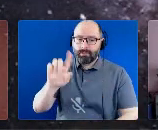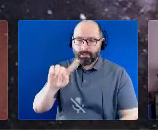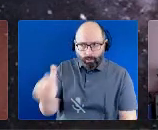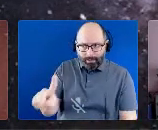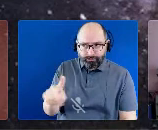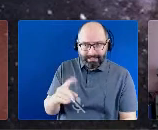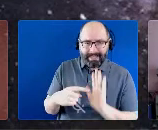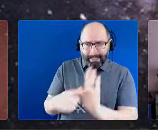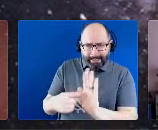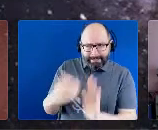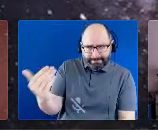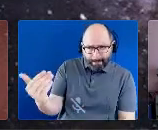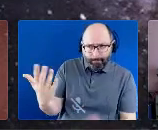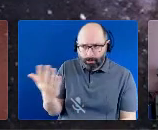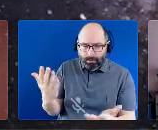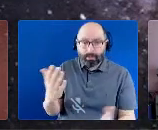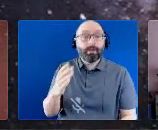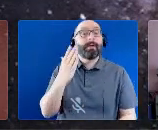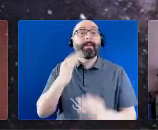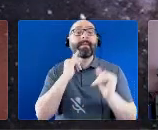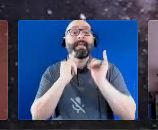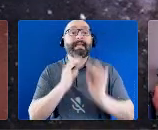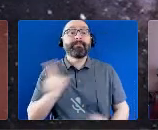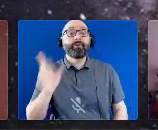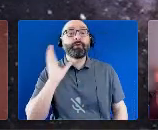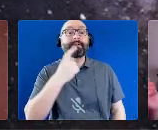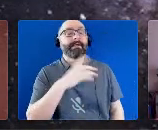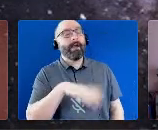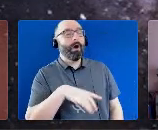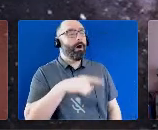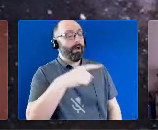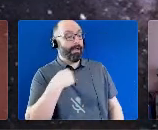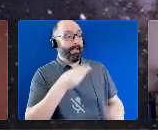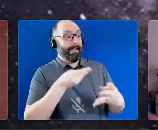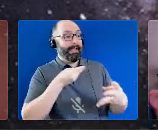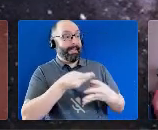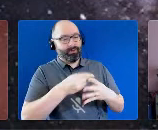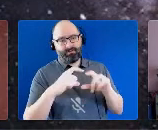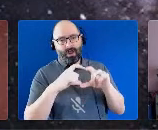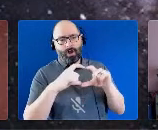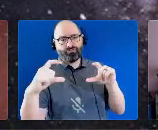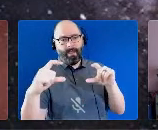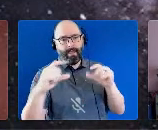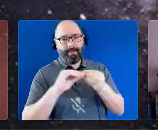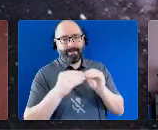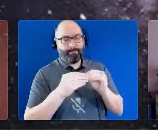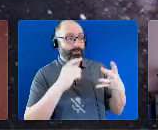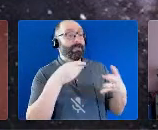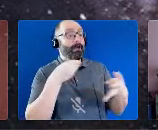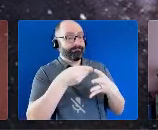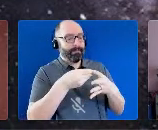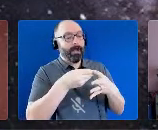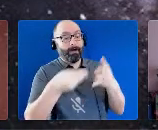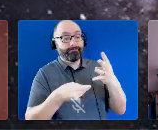page. The interviewer might say, I want you to take an input, an array of numbers, remove the duplicates. And you